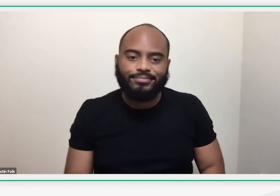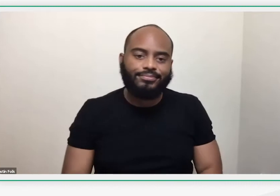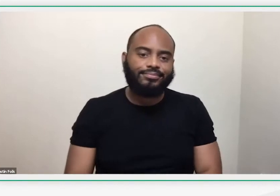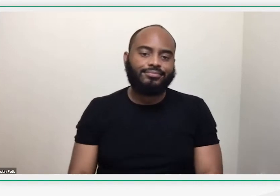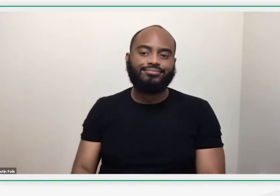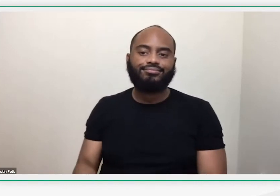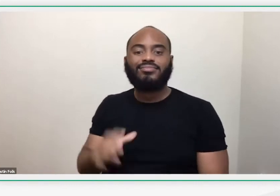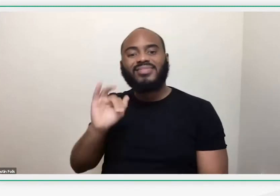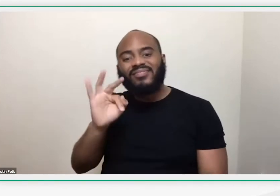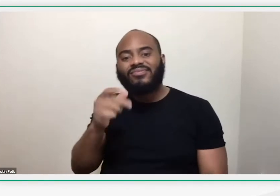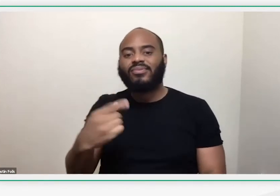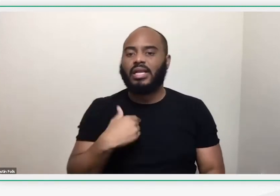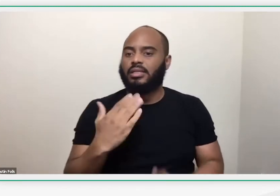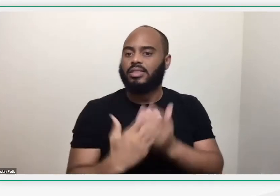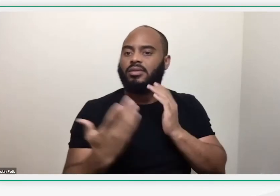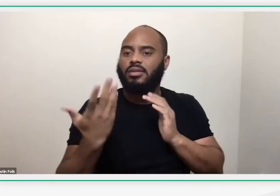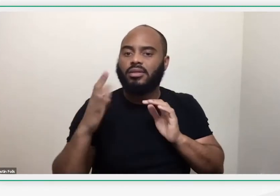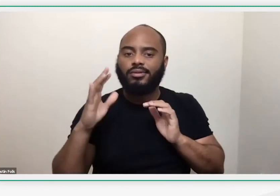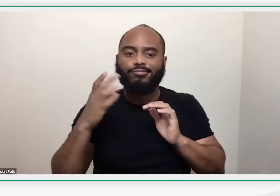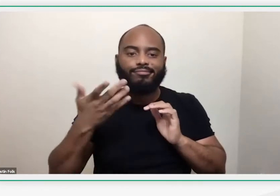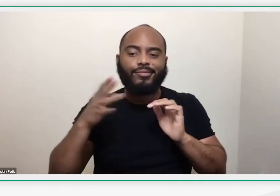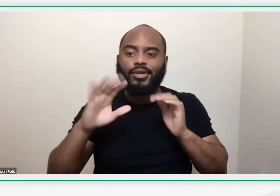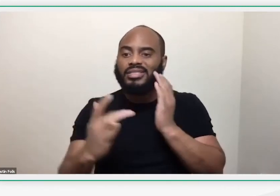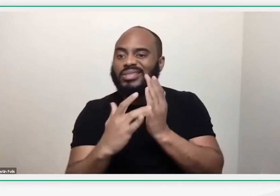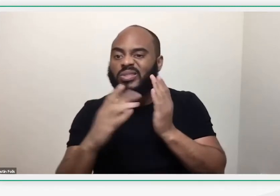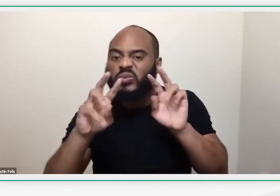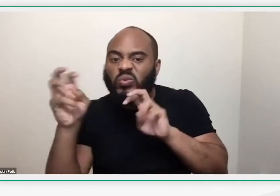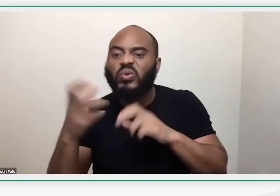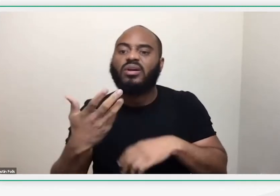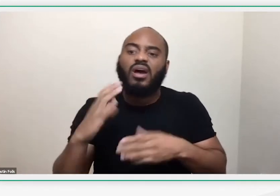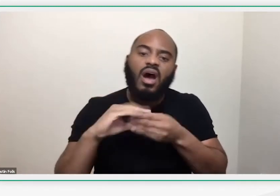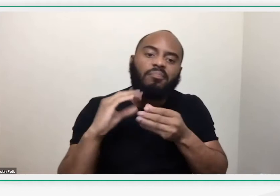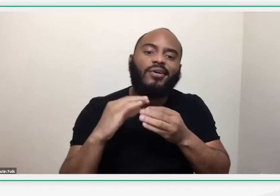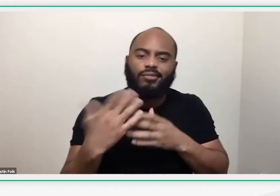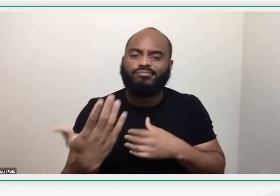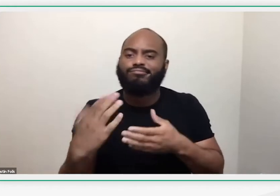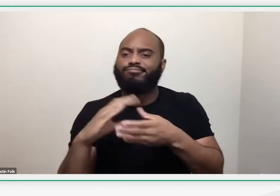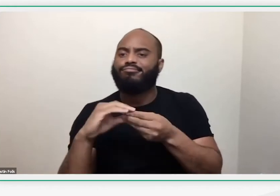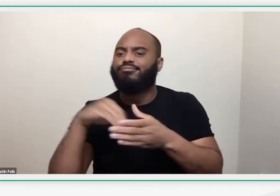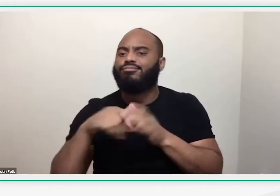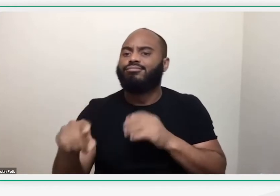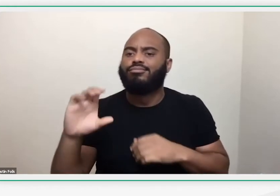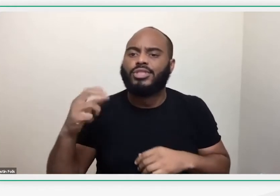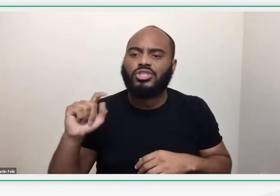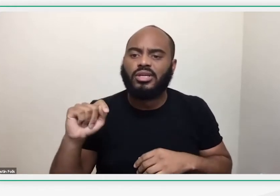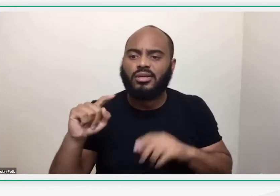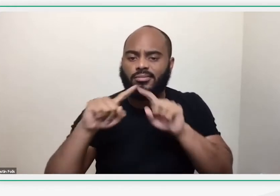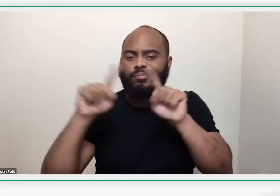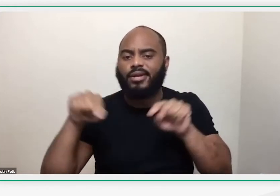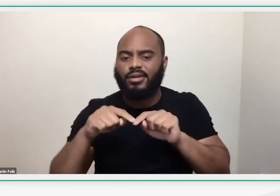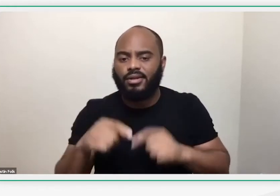the others. And so we can answer questions that way tonight. If, again, you experience any technical